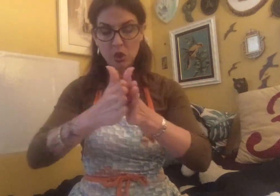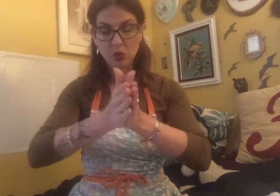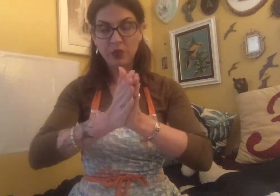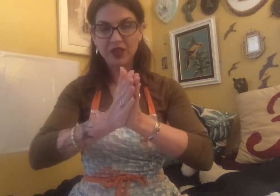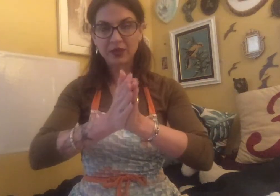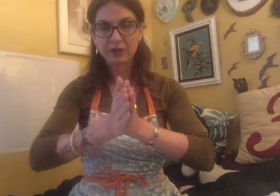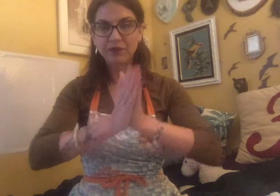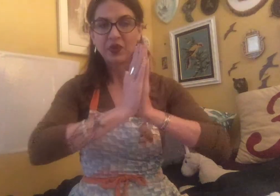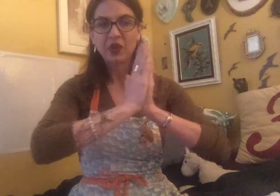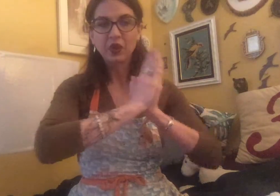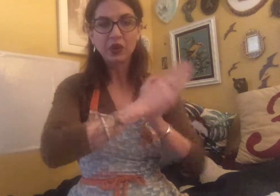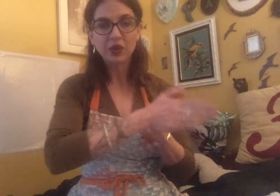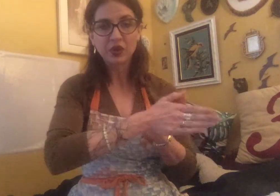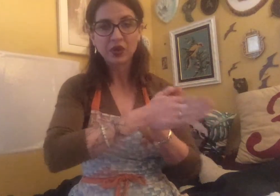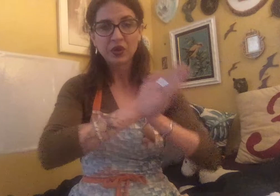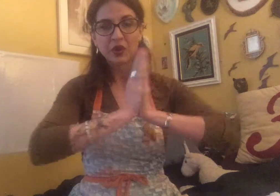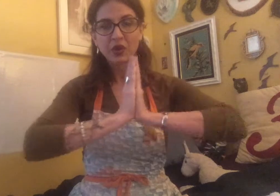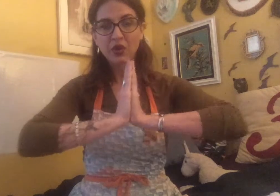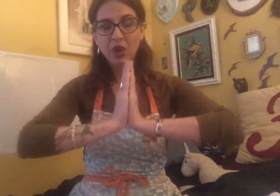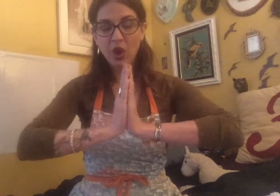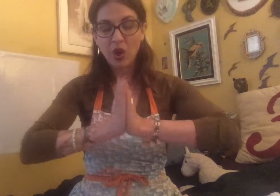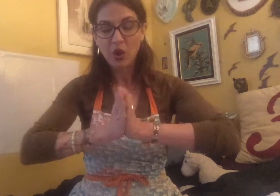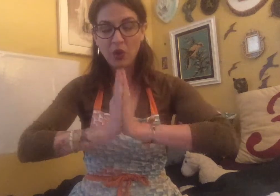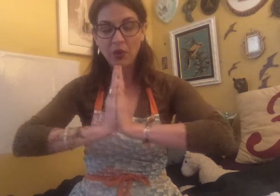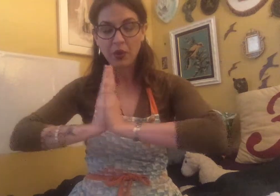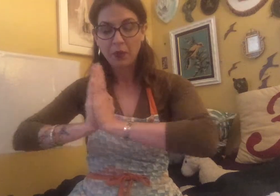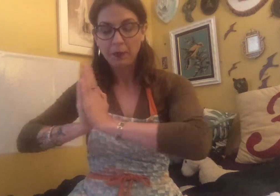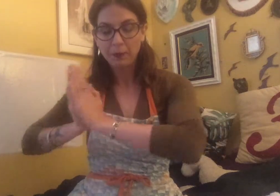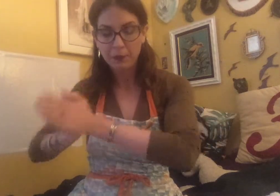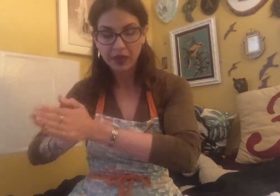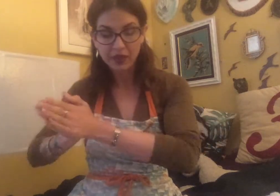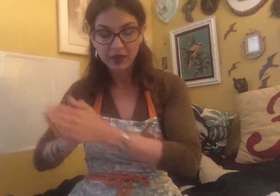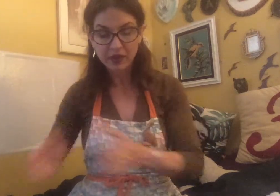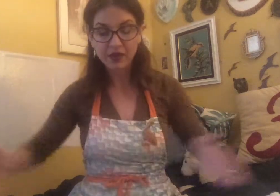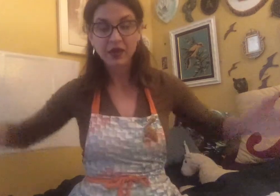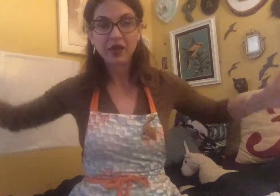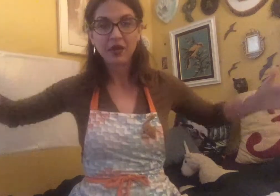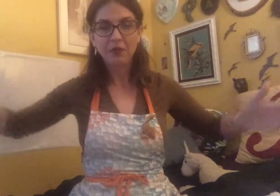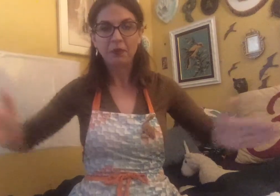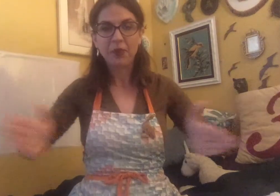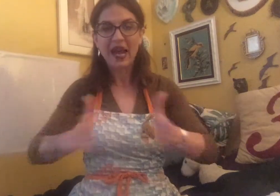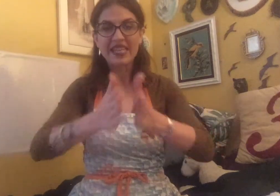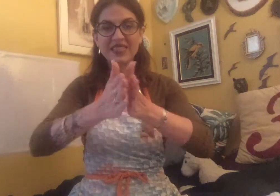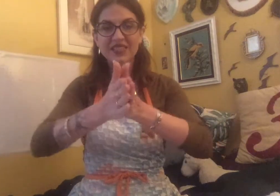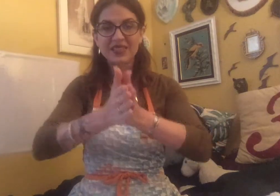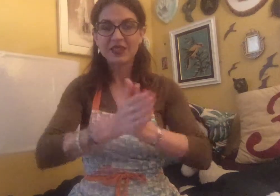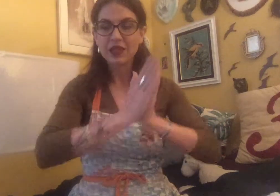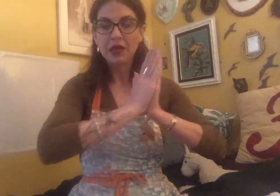Robe. R. O. B. Bite.